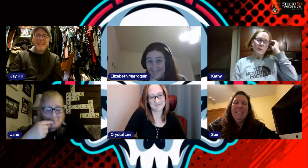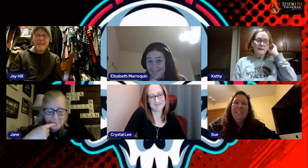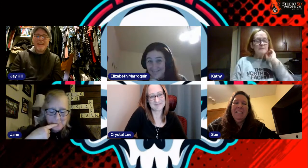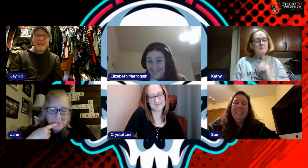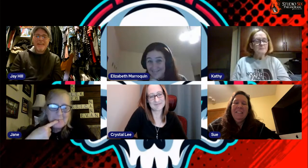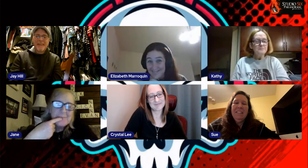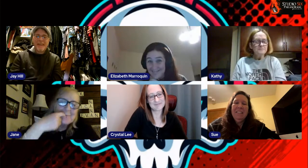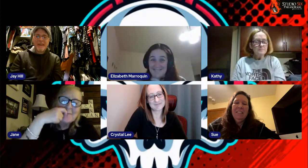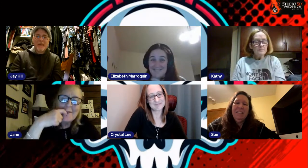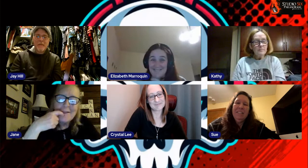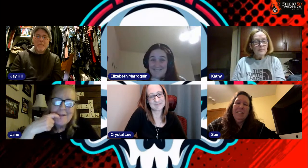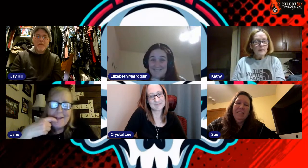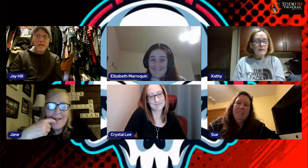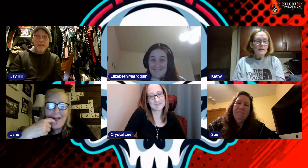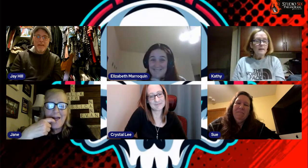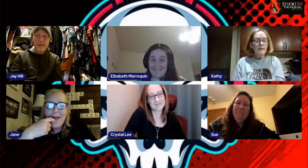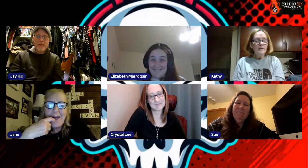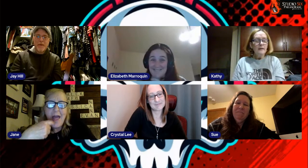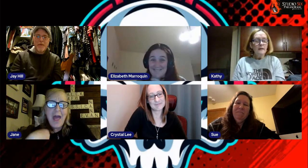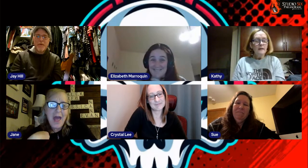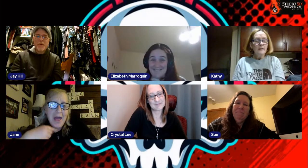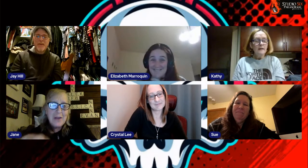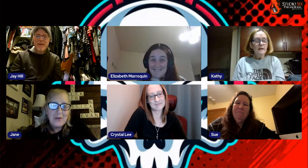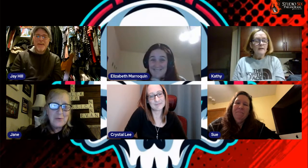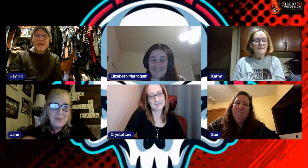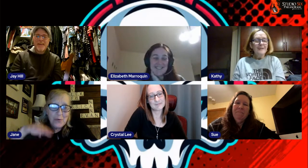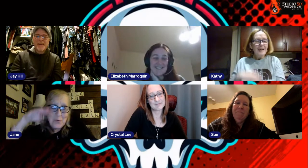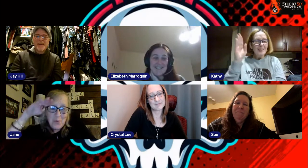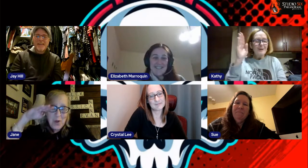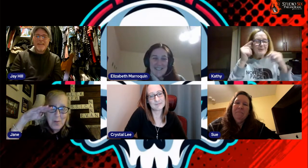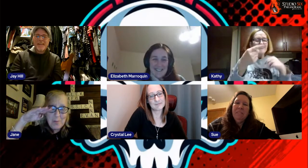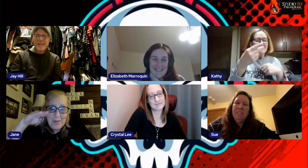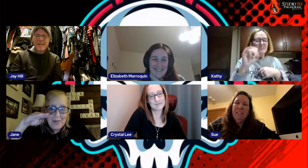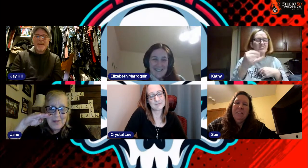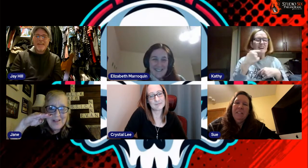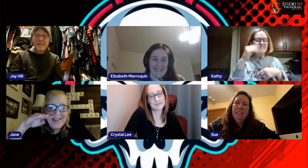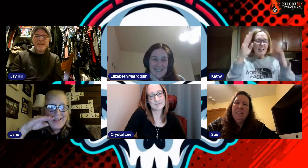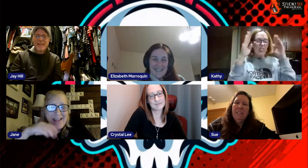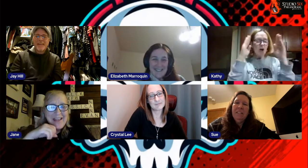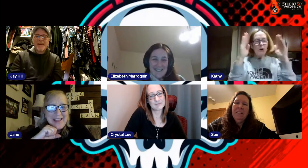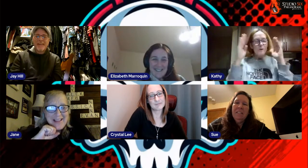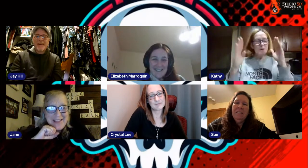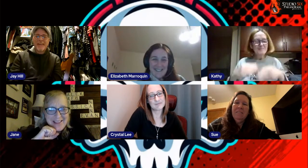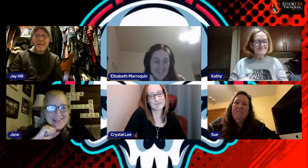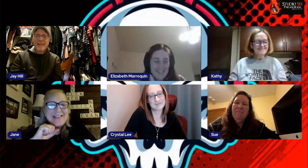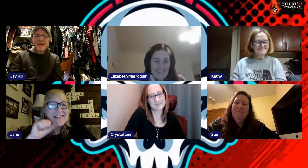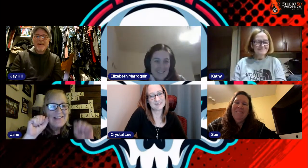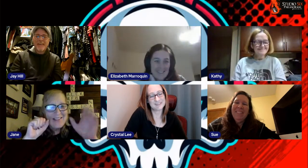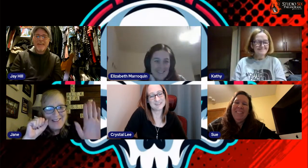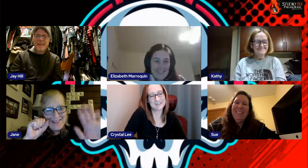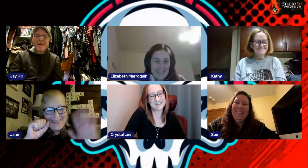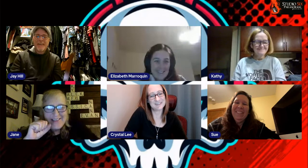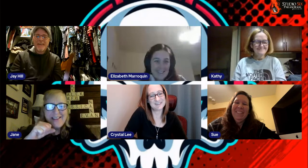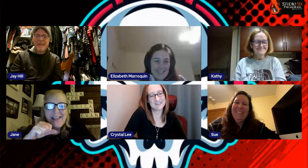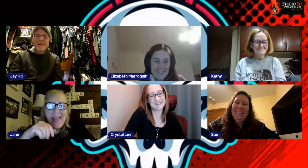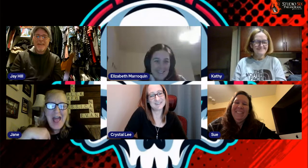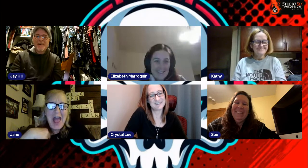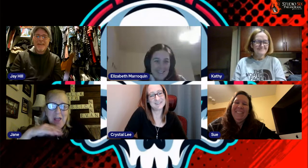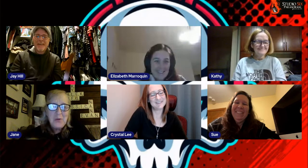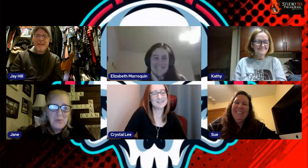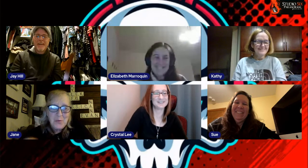Hi, everyone. Hello. Hello, Jay said hello.